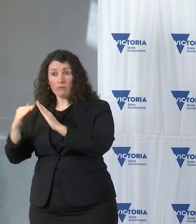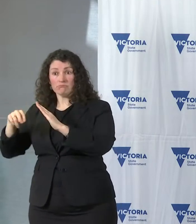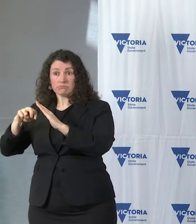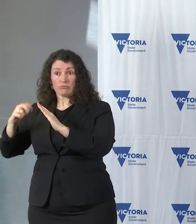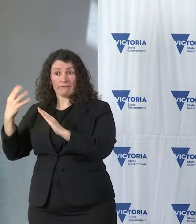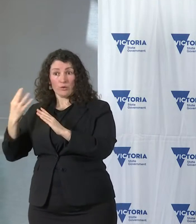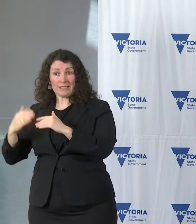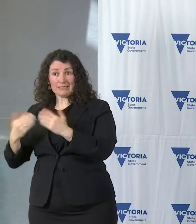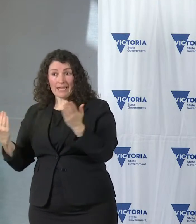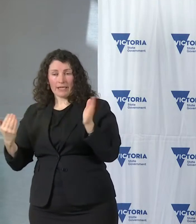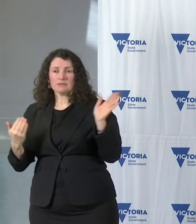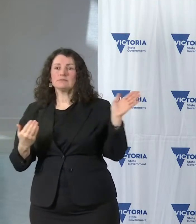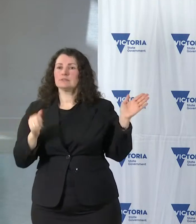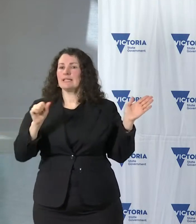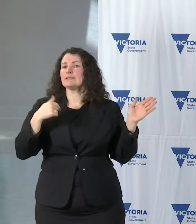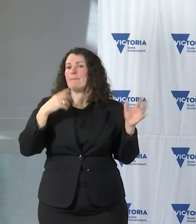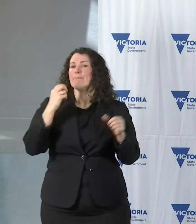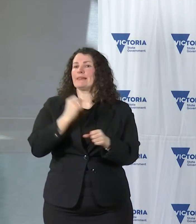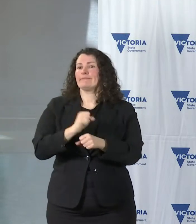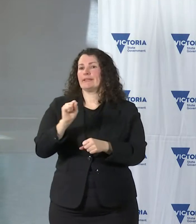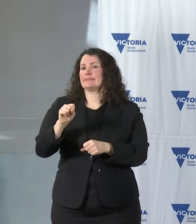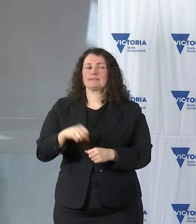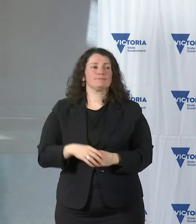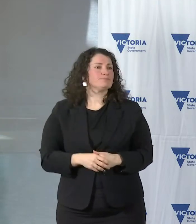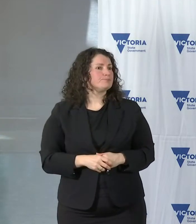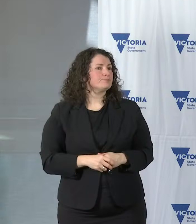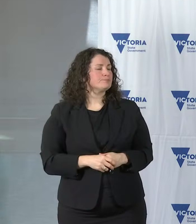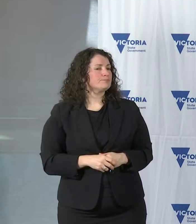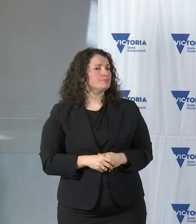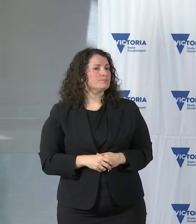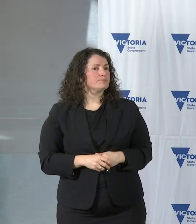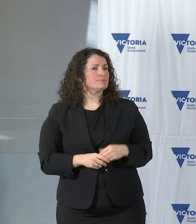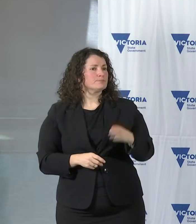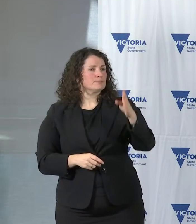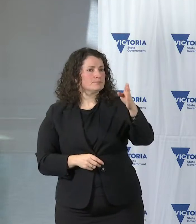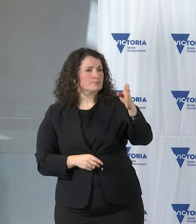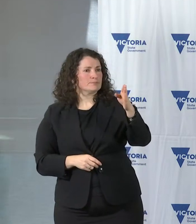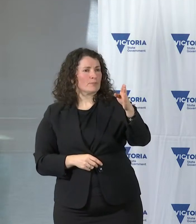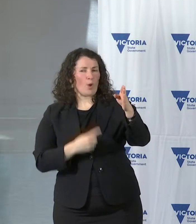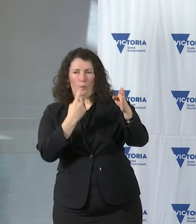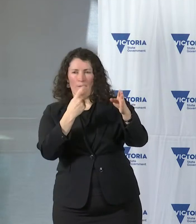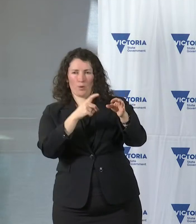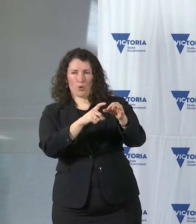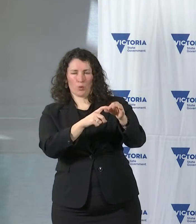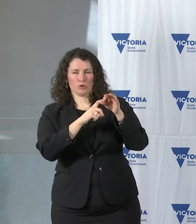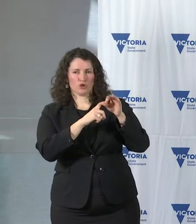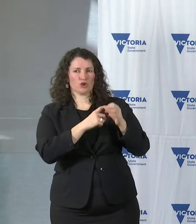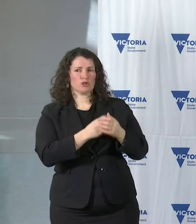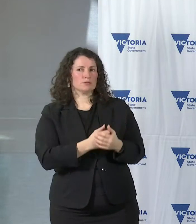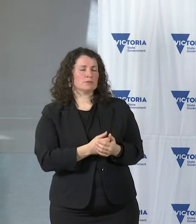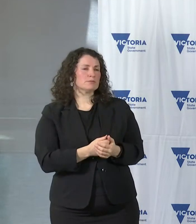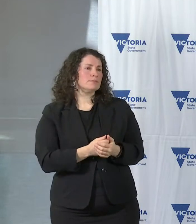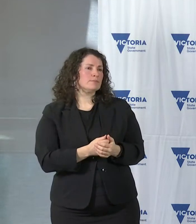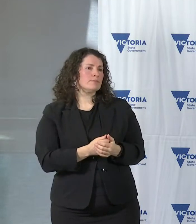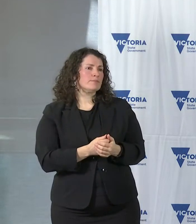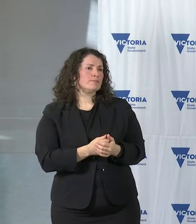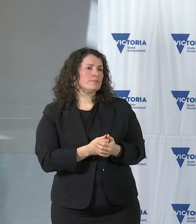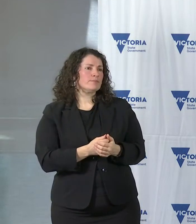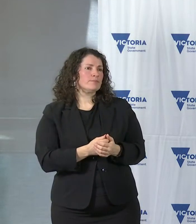will be, then it will be 14 days. Just one last question to wrap up on that case. We've been tracking exceptionally well until